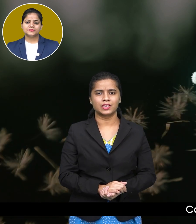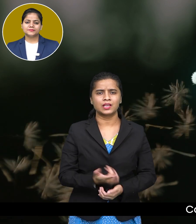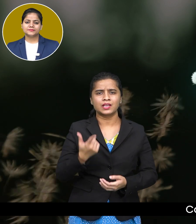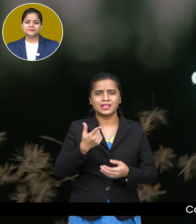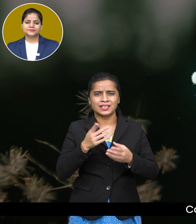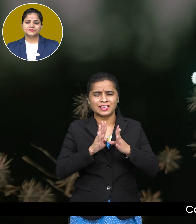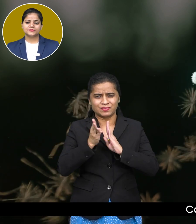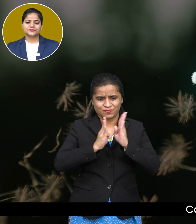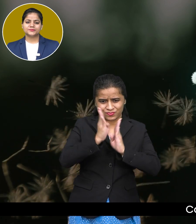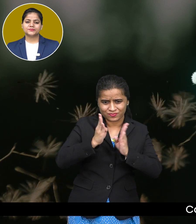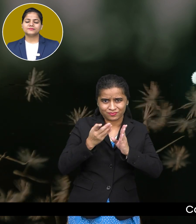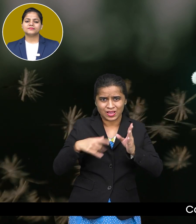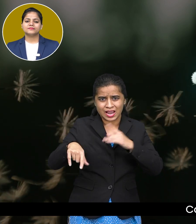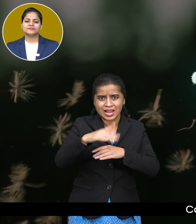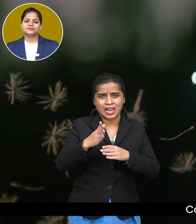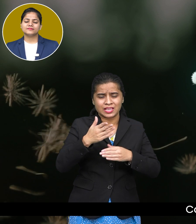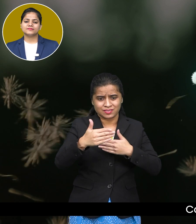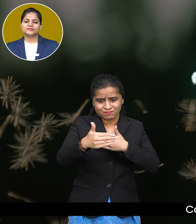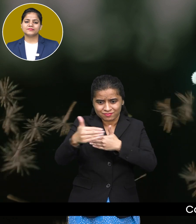caltropies,